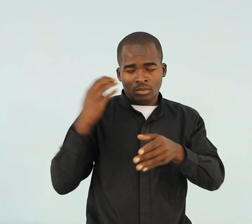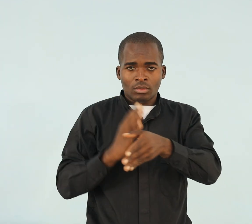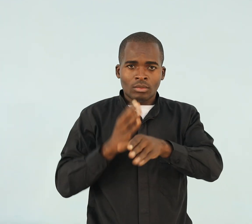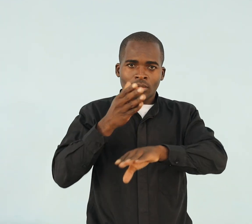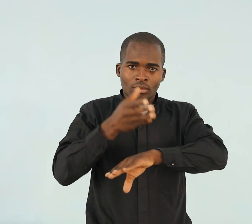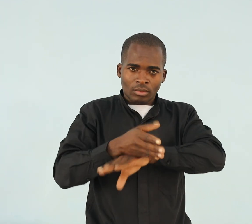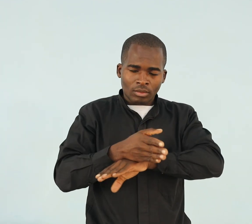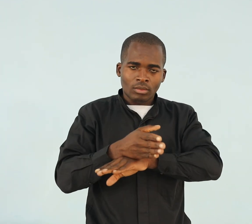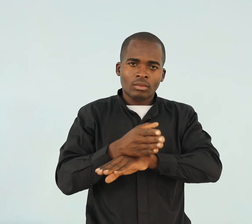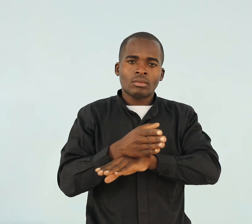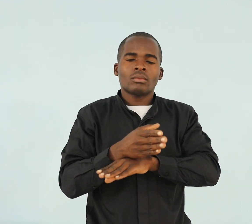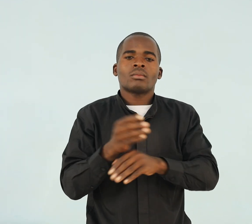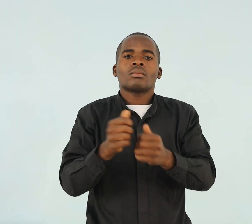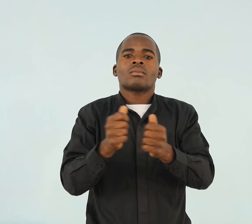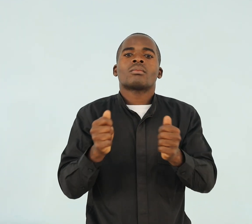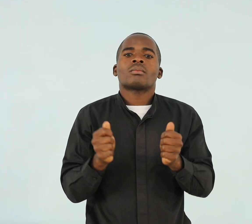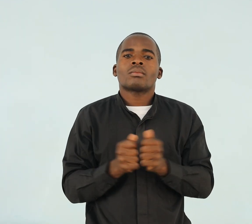general election.